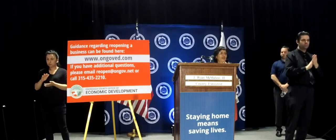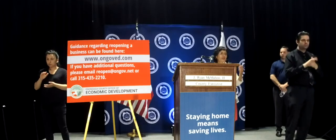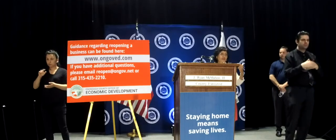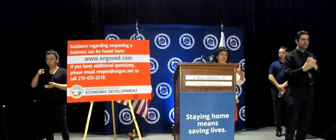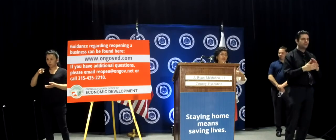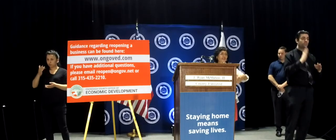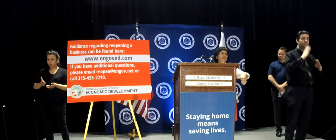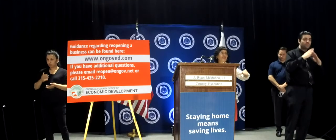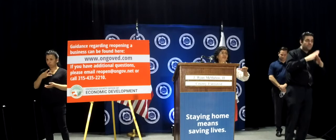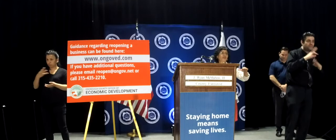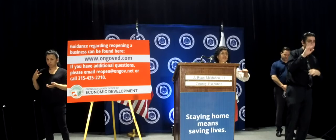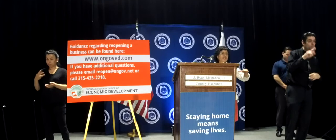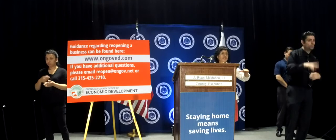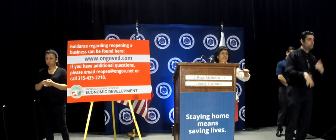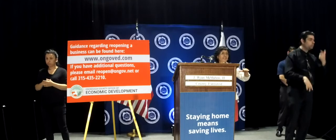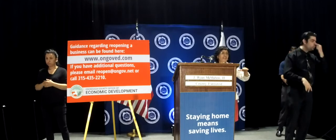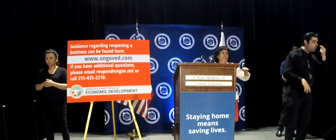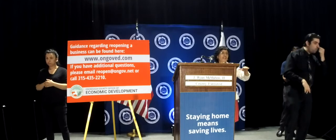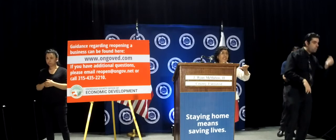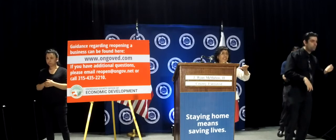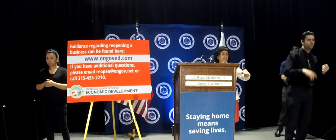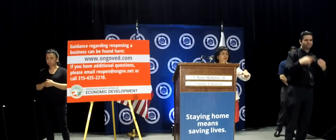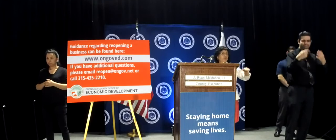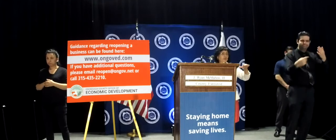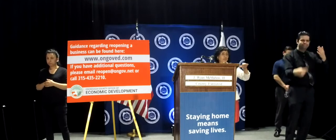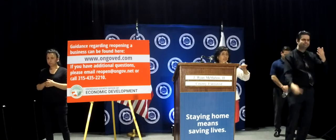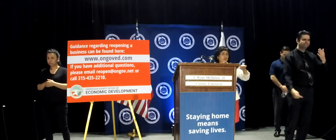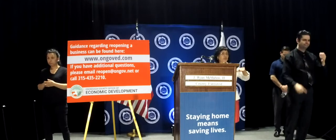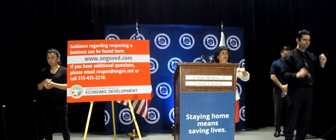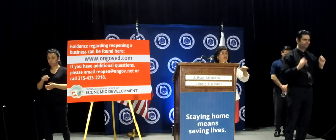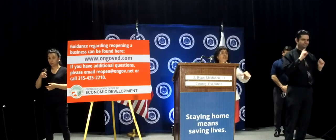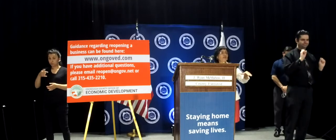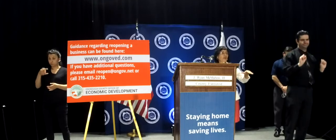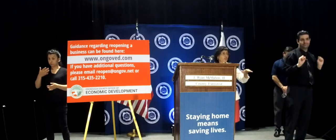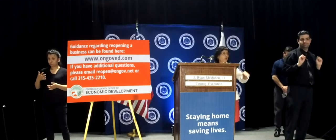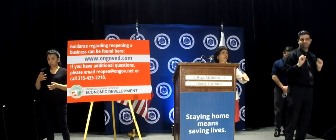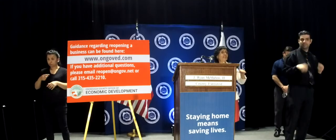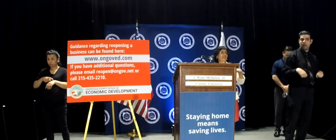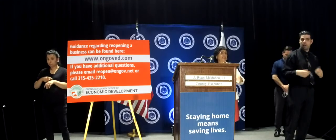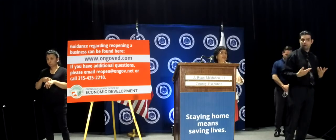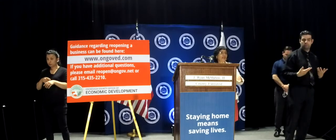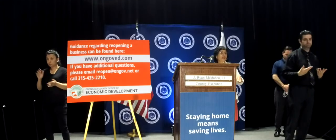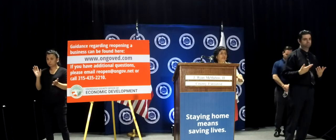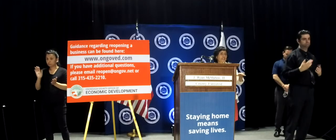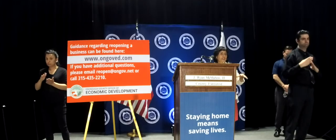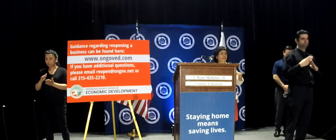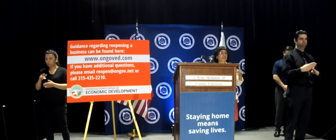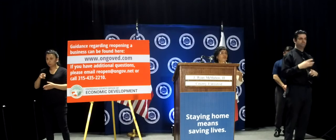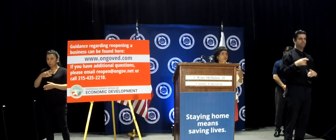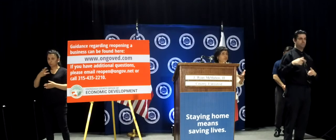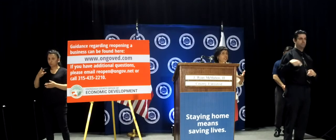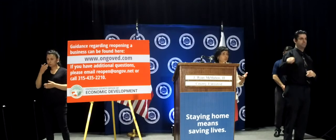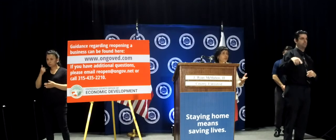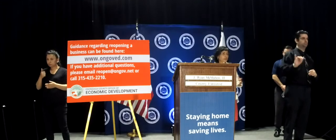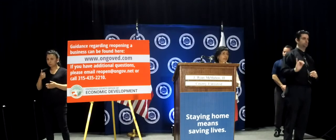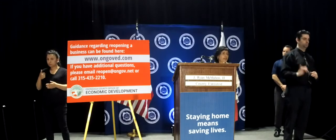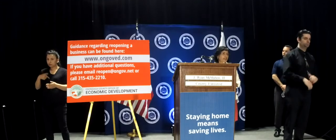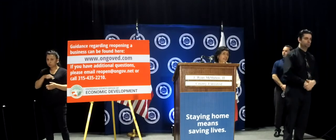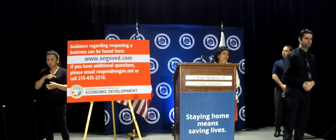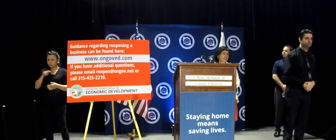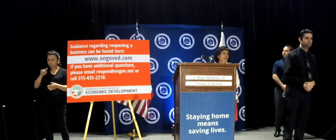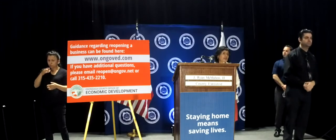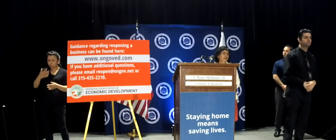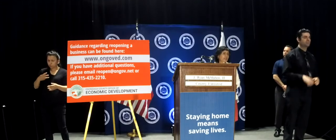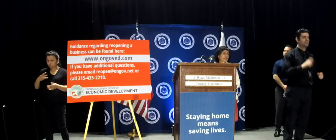outcome when we go into the flu season and when we are going to be worried about COVID at the same time. These are the things which we need to be